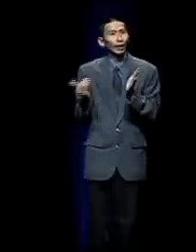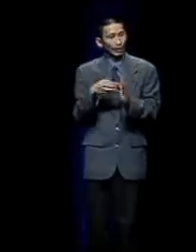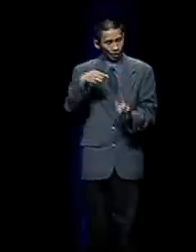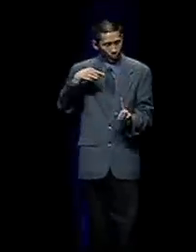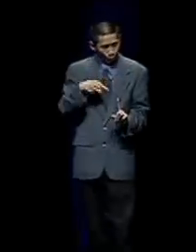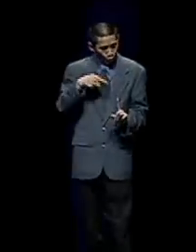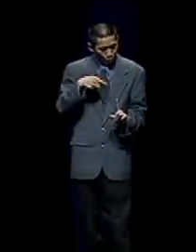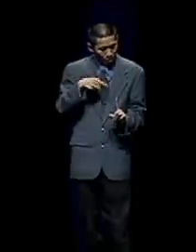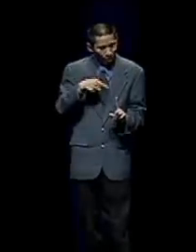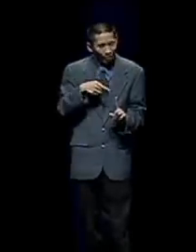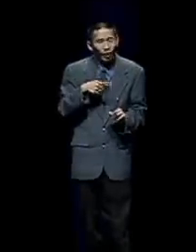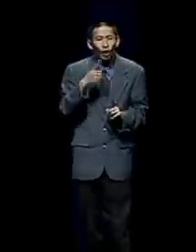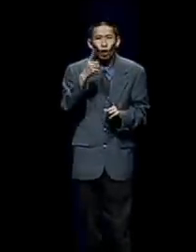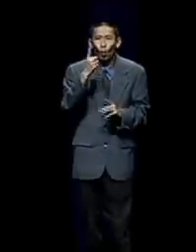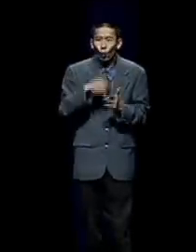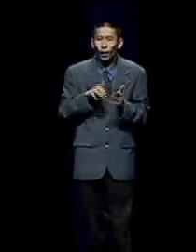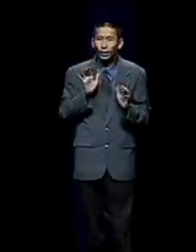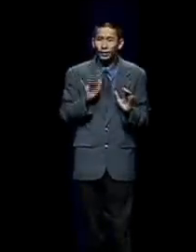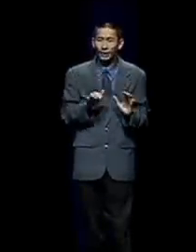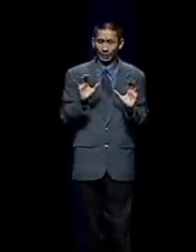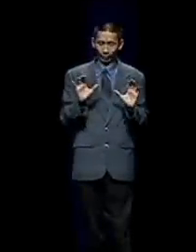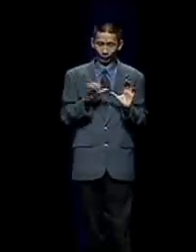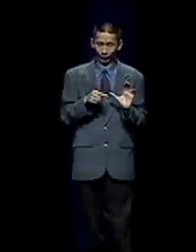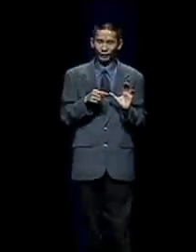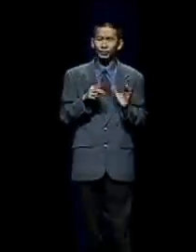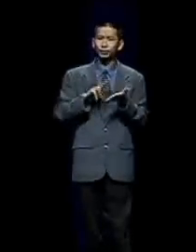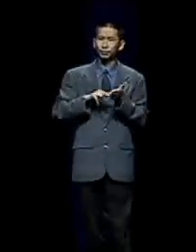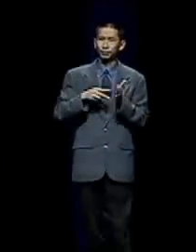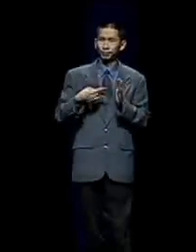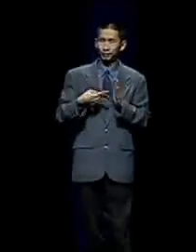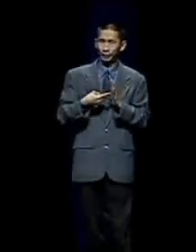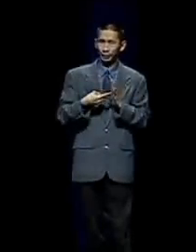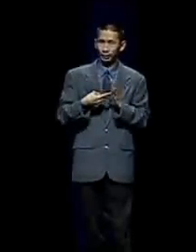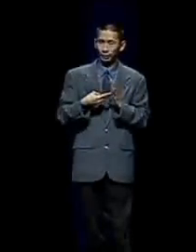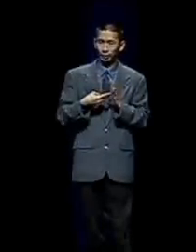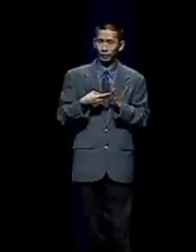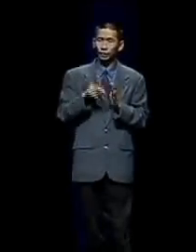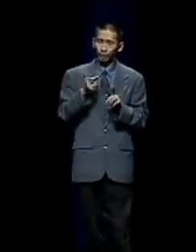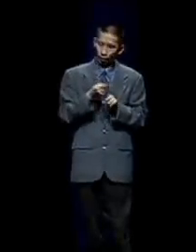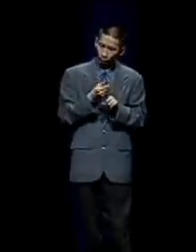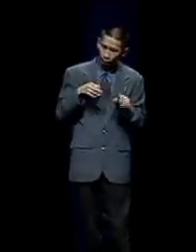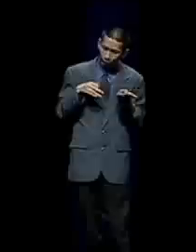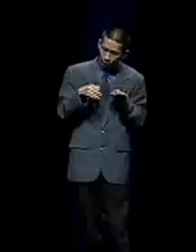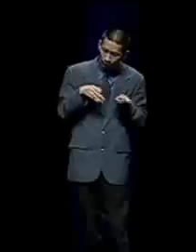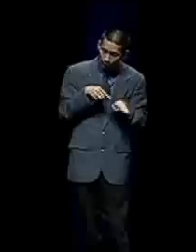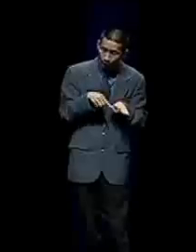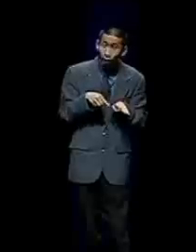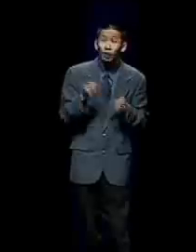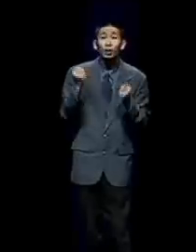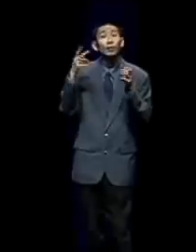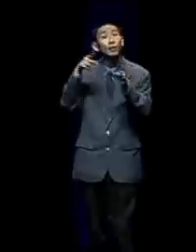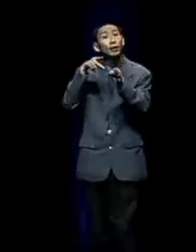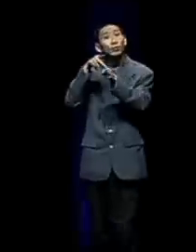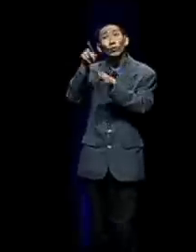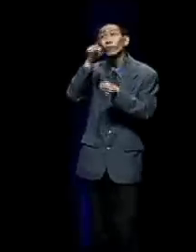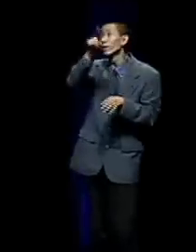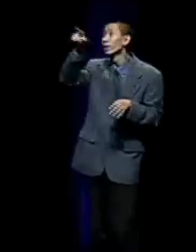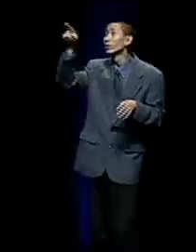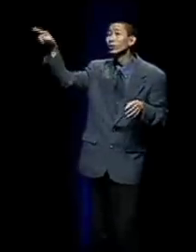definition. What does it stand for? And this happens in a lot of professions, guys. That things become